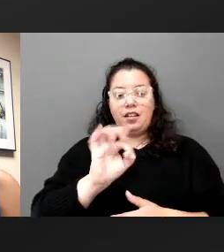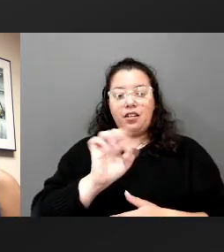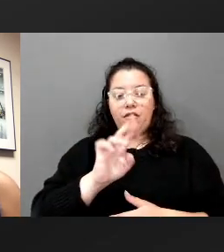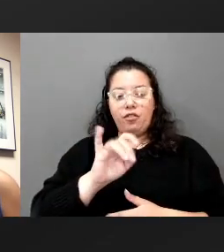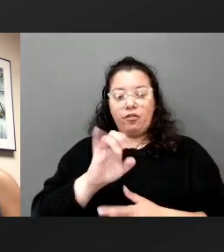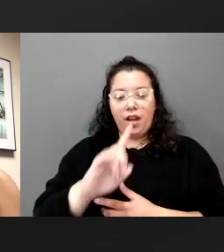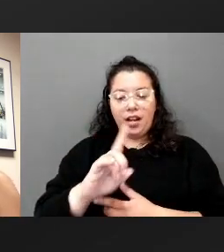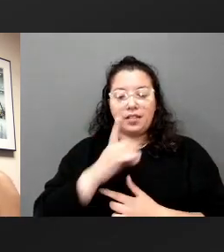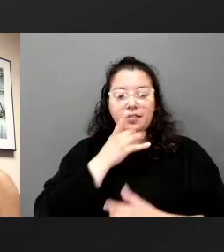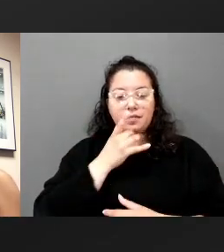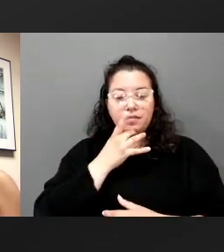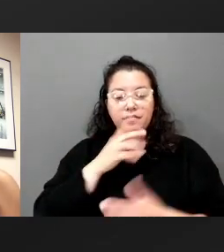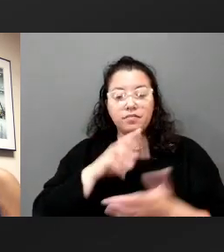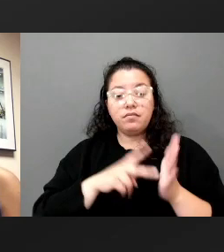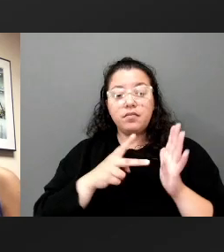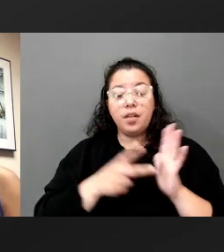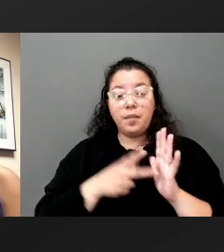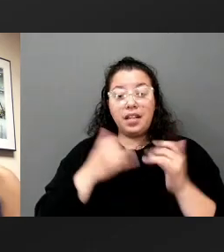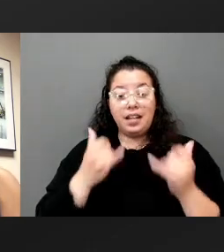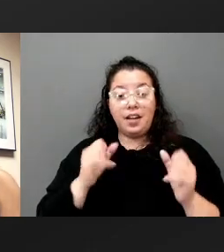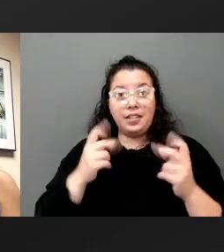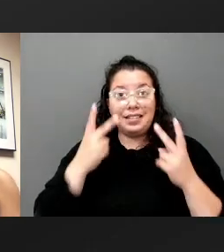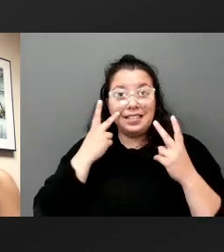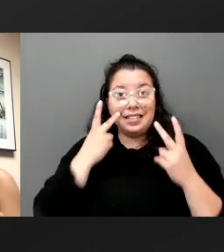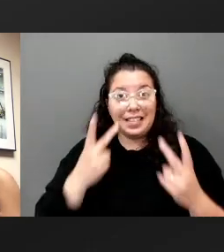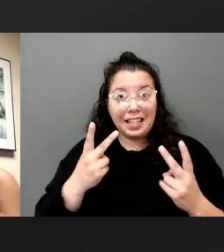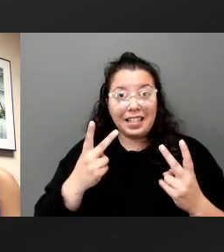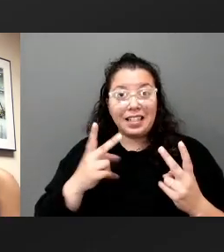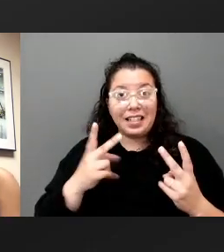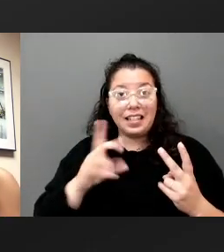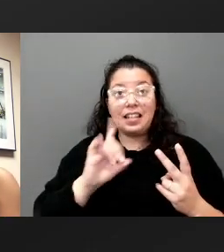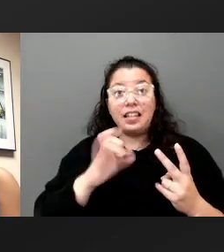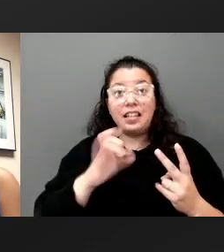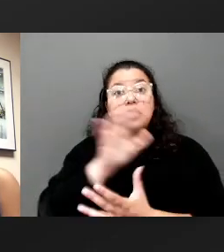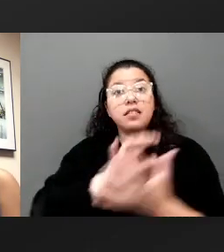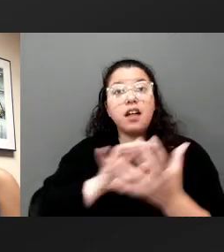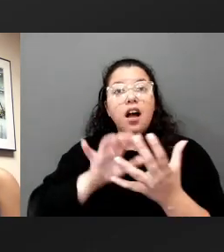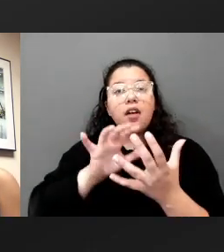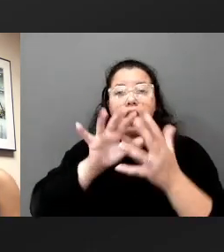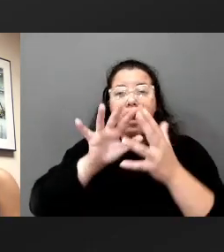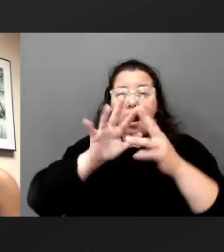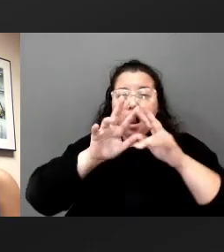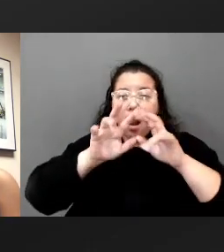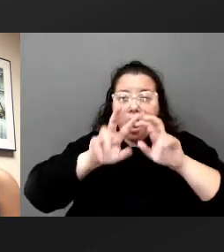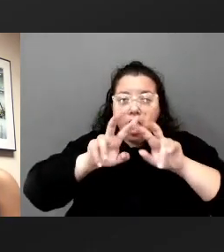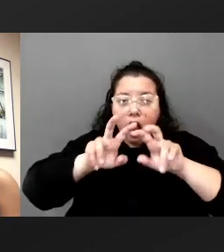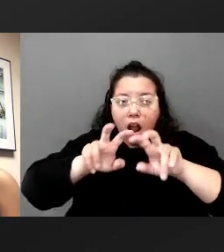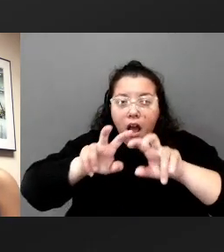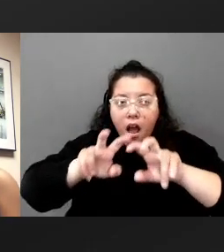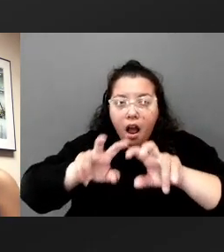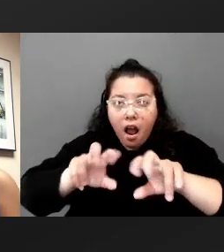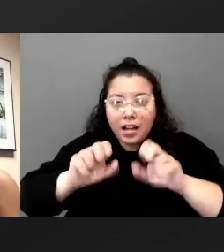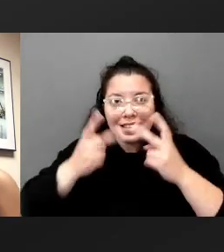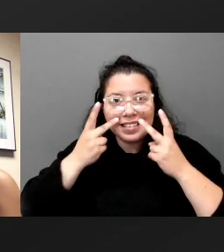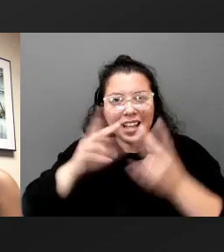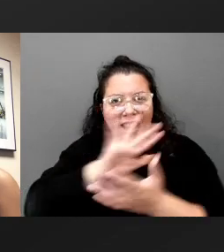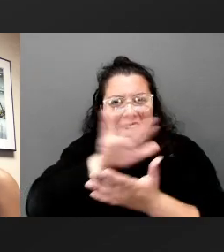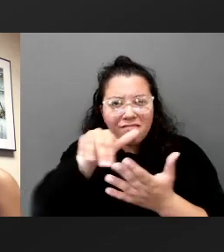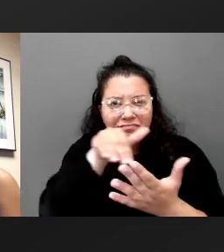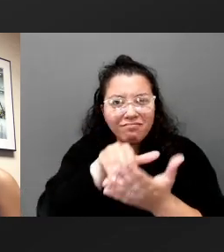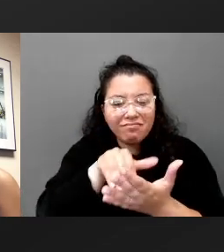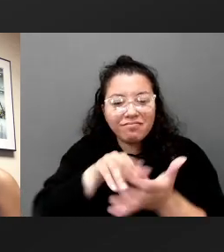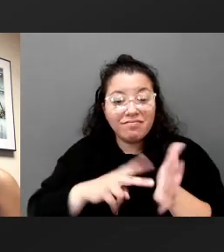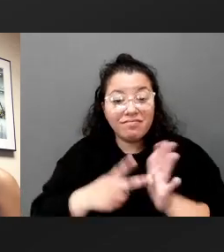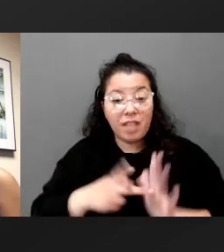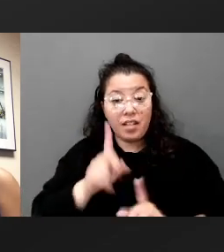to see through the dust clouds into the cores to see the stars that are bright and shining